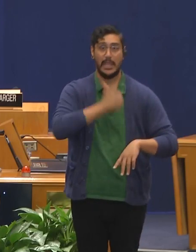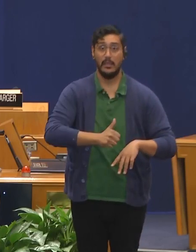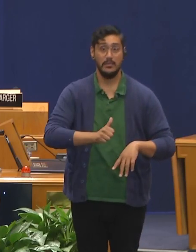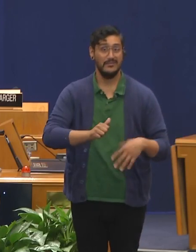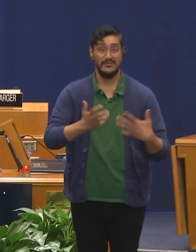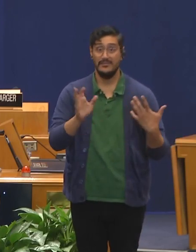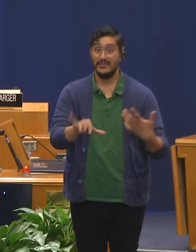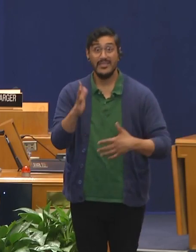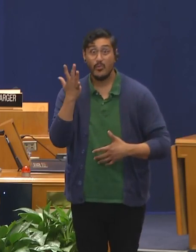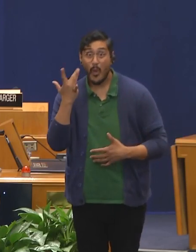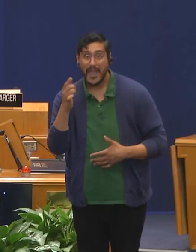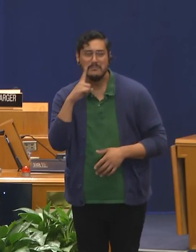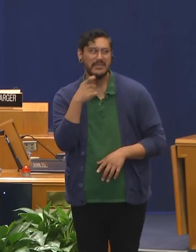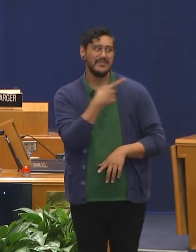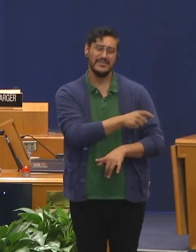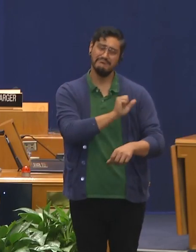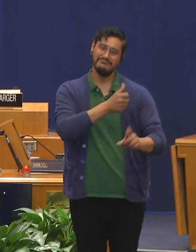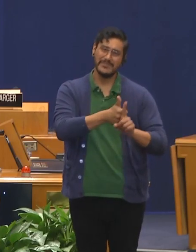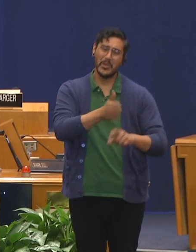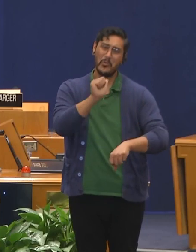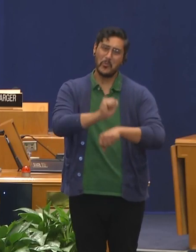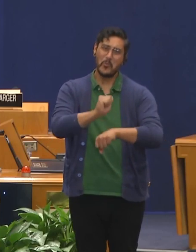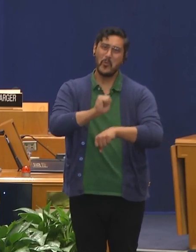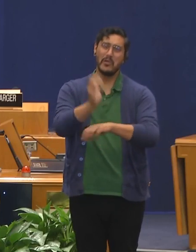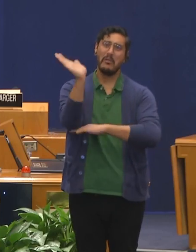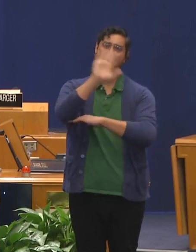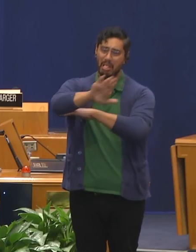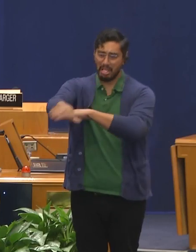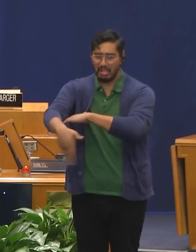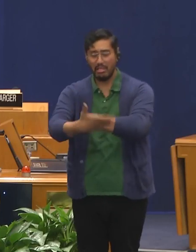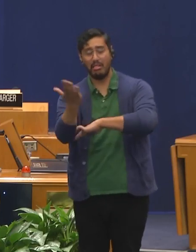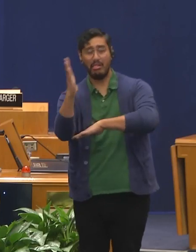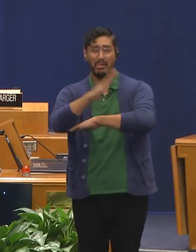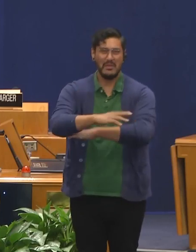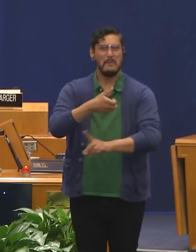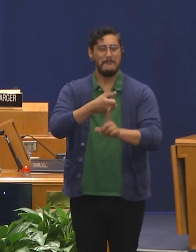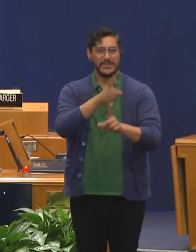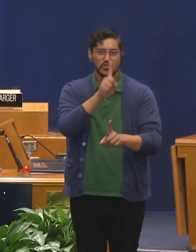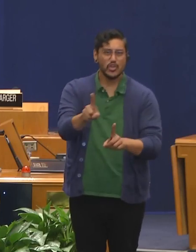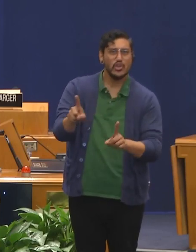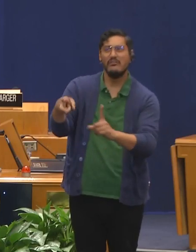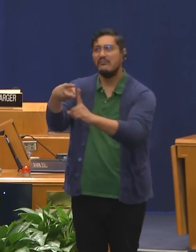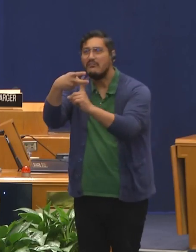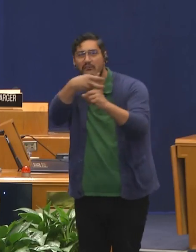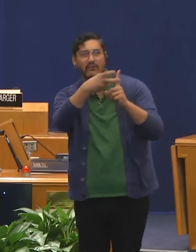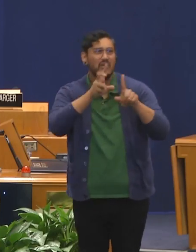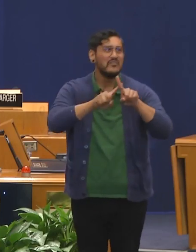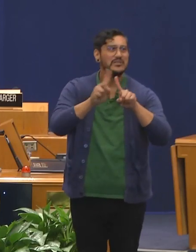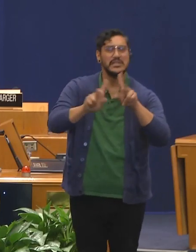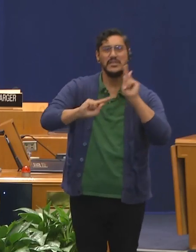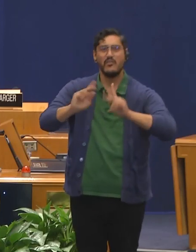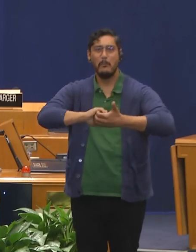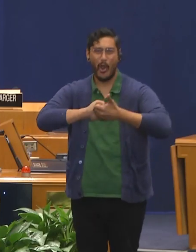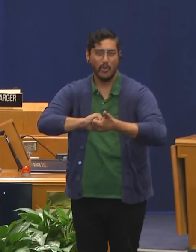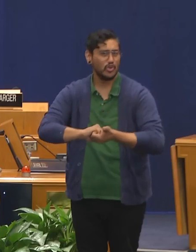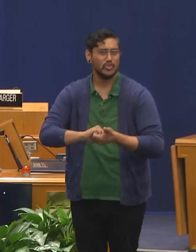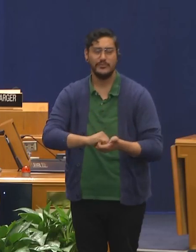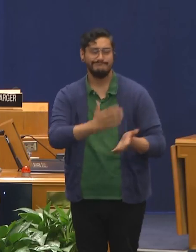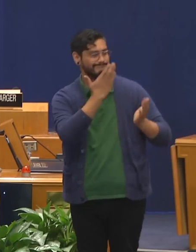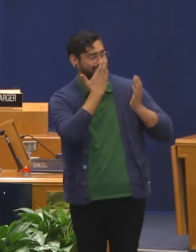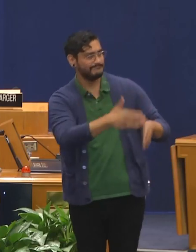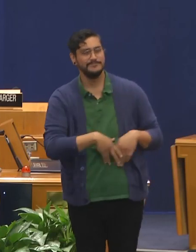worked night and day to make sure that he could partner with others and make this happen. So we all owe him a debt of gratitude. I do want to